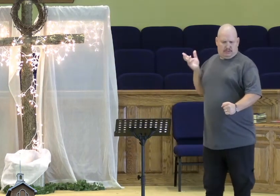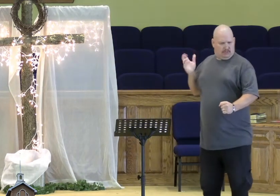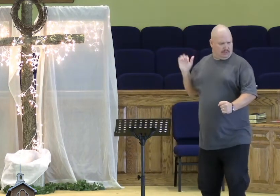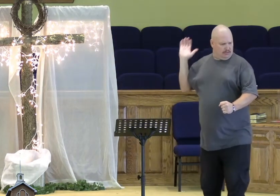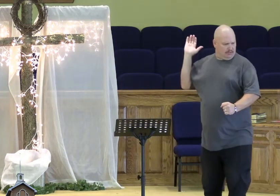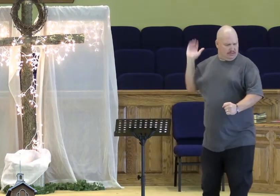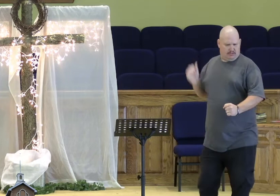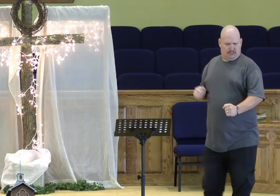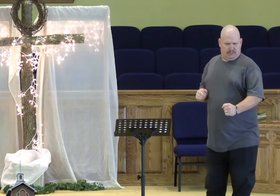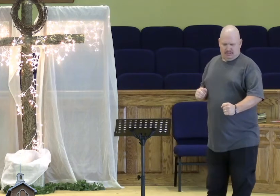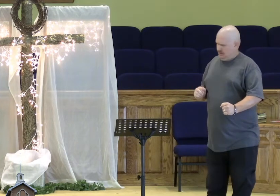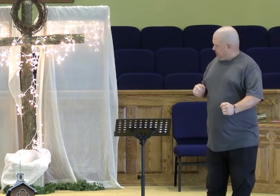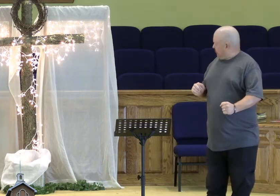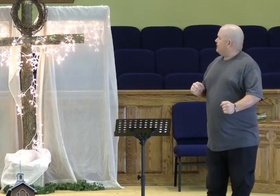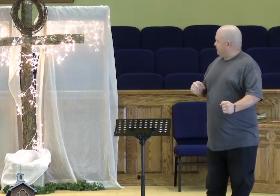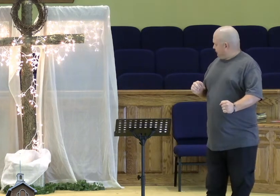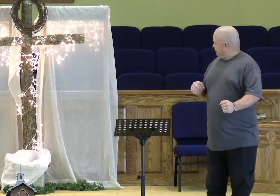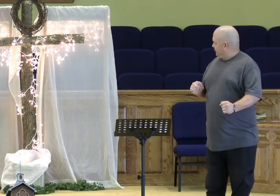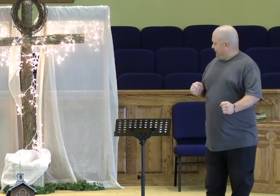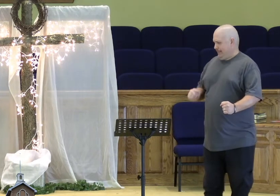And her long hairdo, big hairdo.